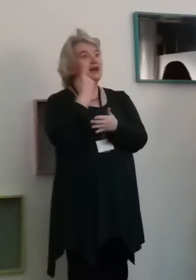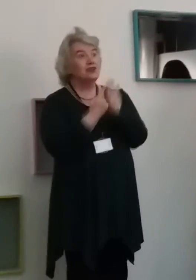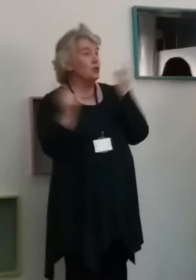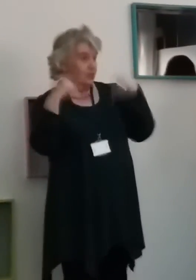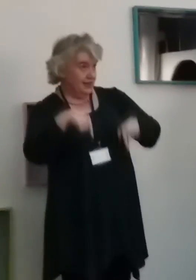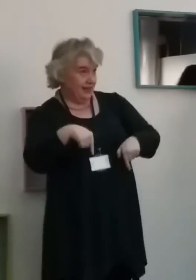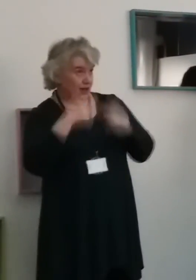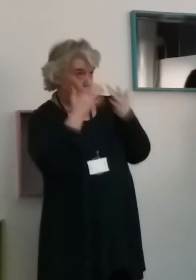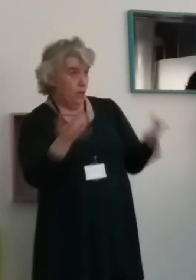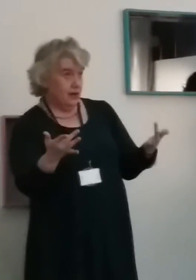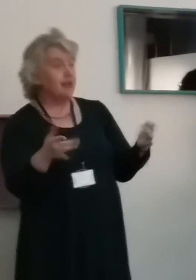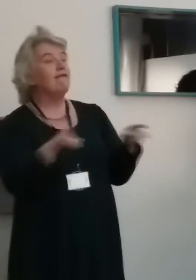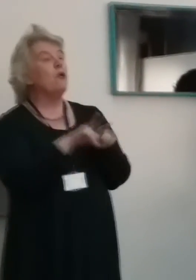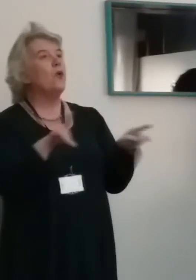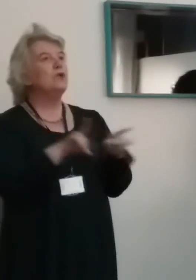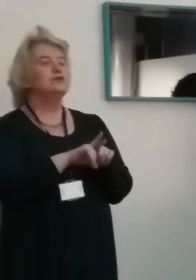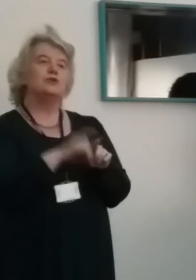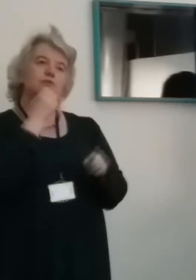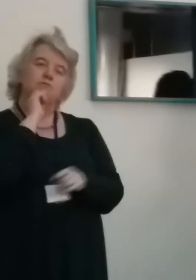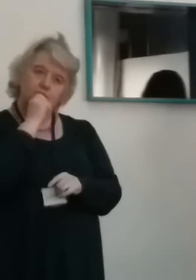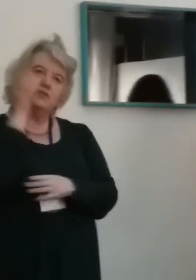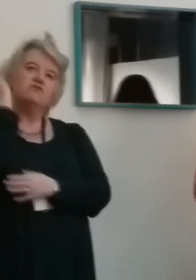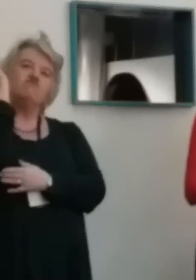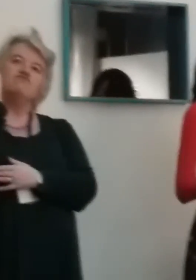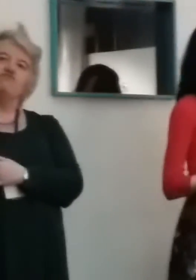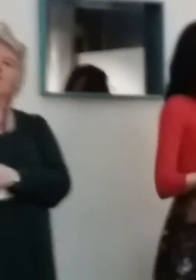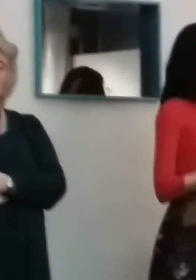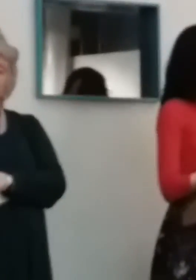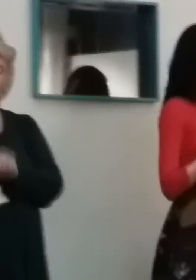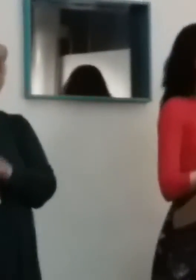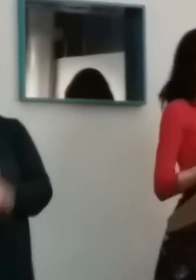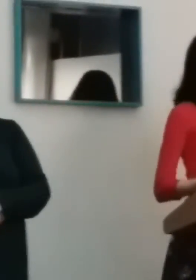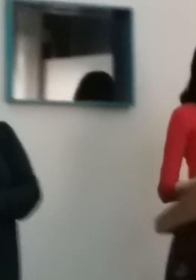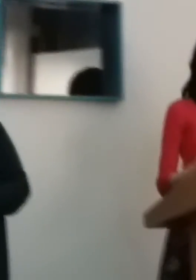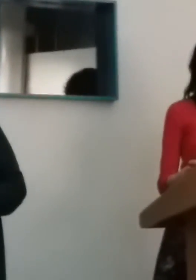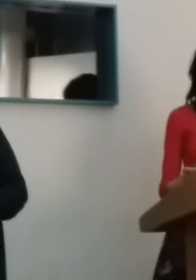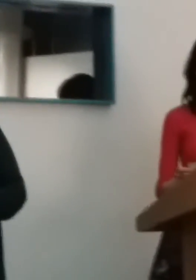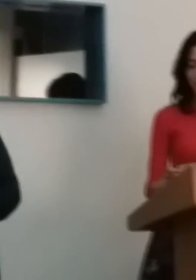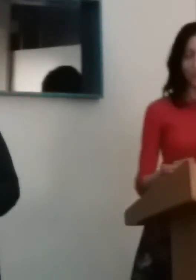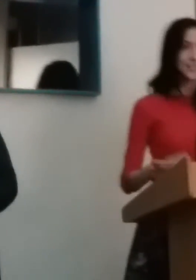this opening, but also to say a few words. And I know that the majority won't know